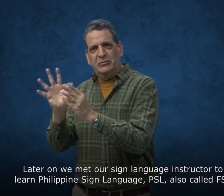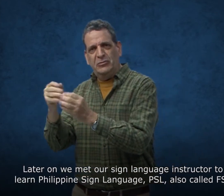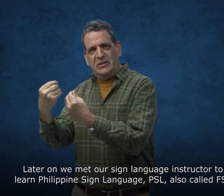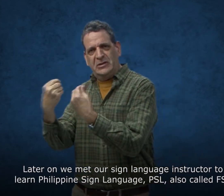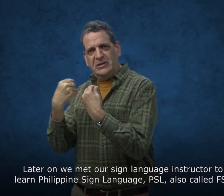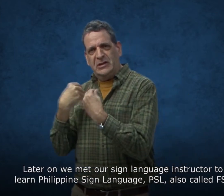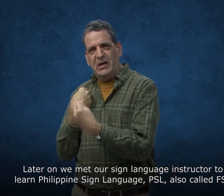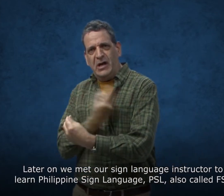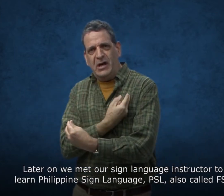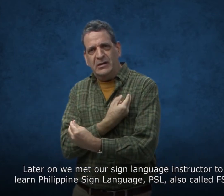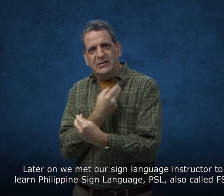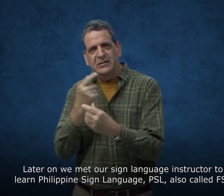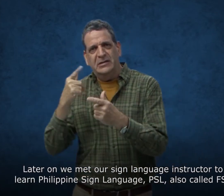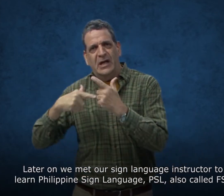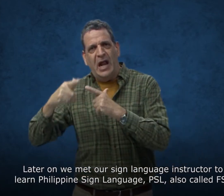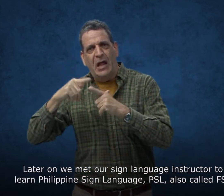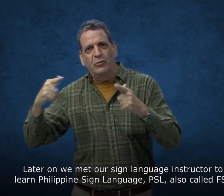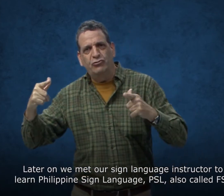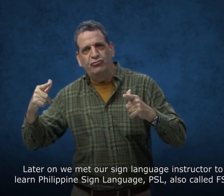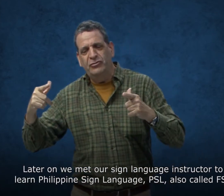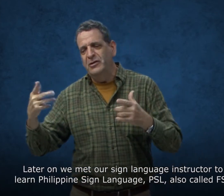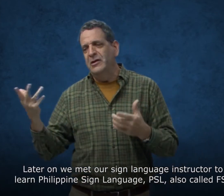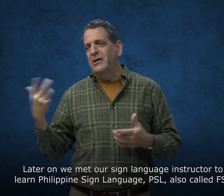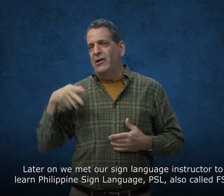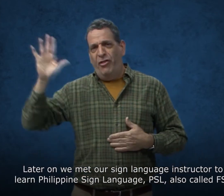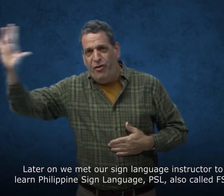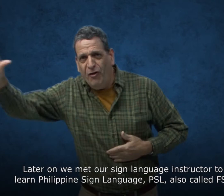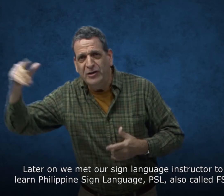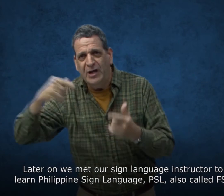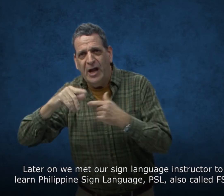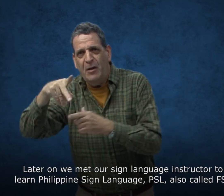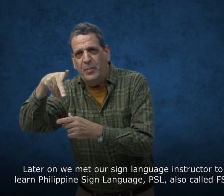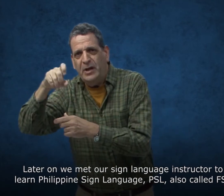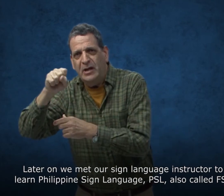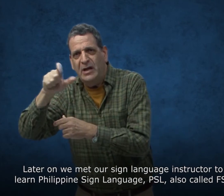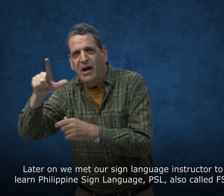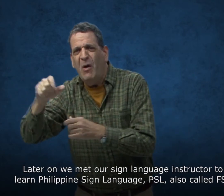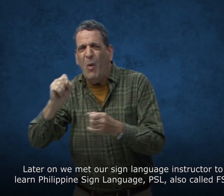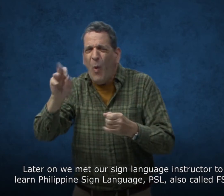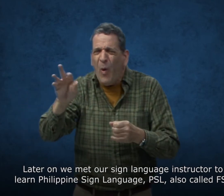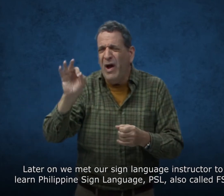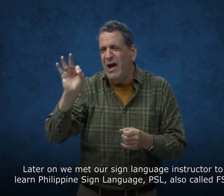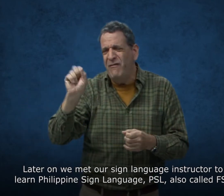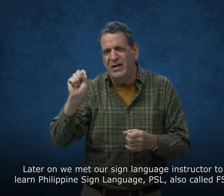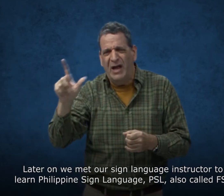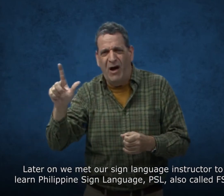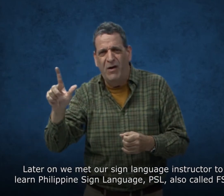Later on, we met our sign language instructor to learn Philippine Sign Language, PSL, also called